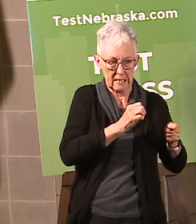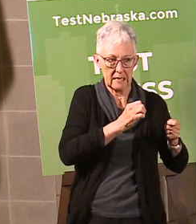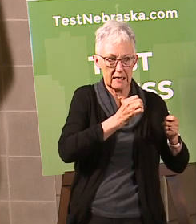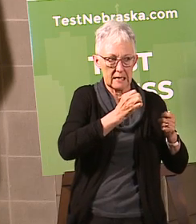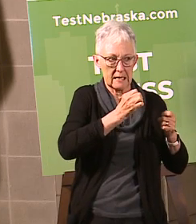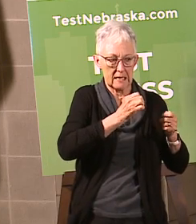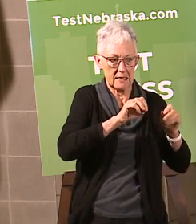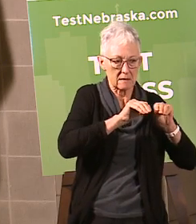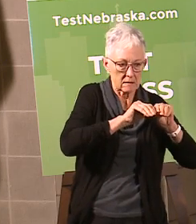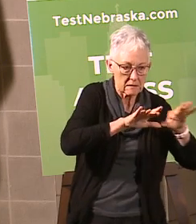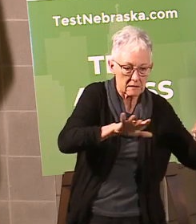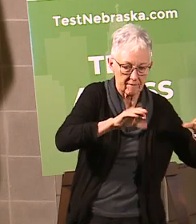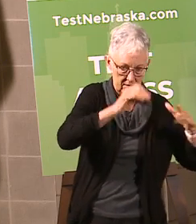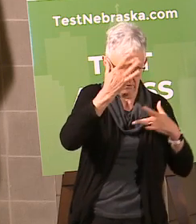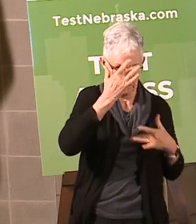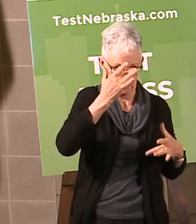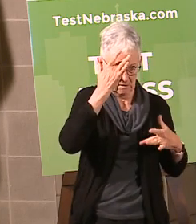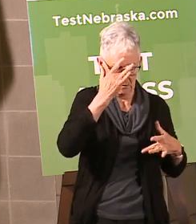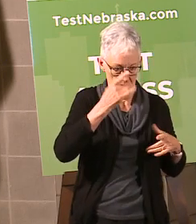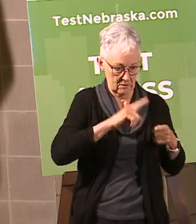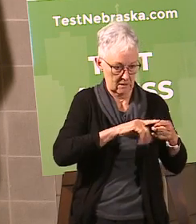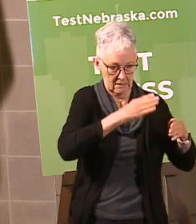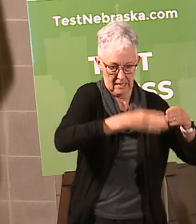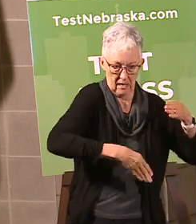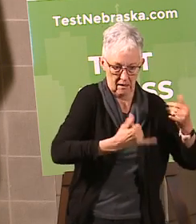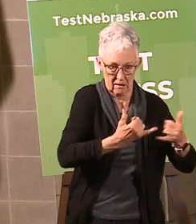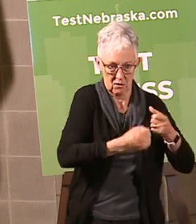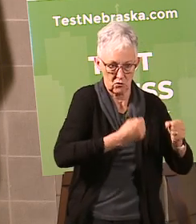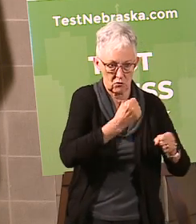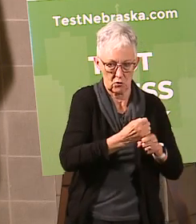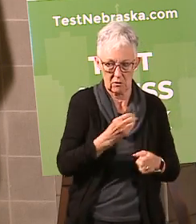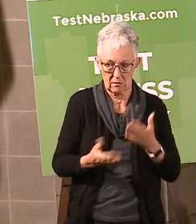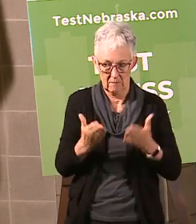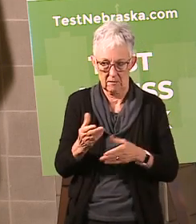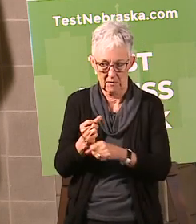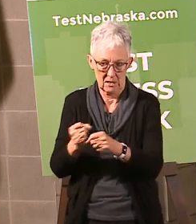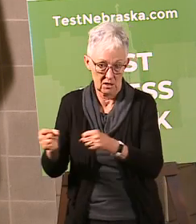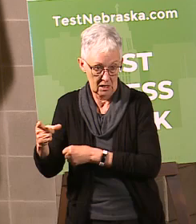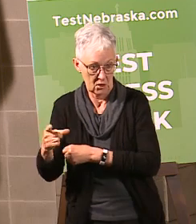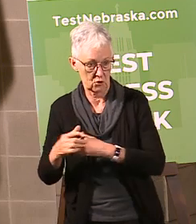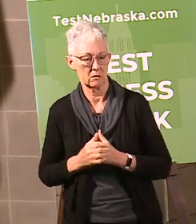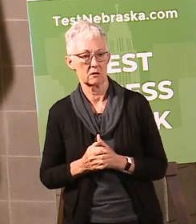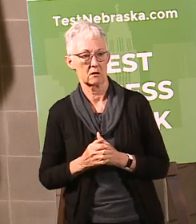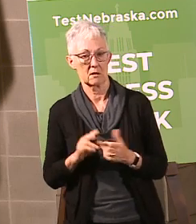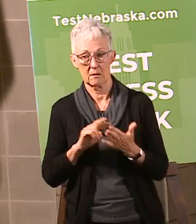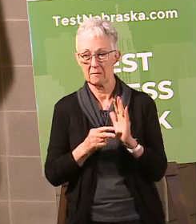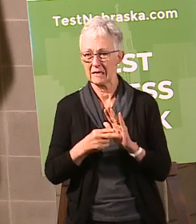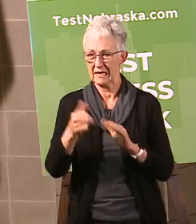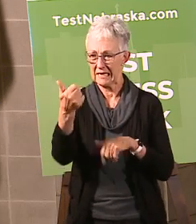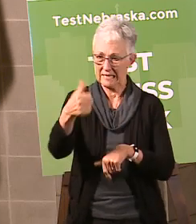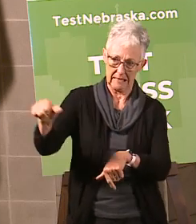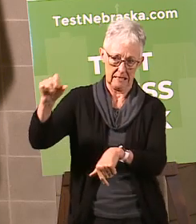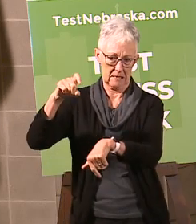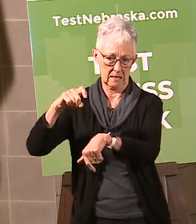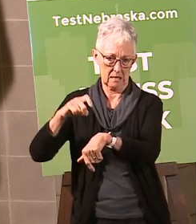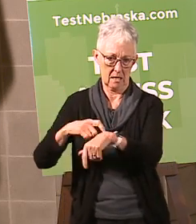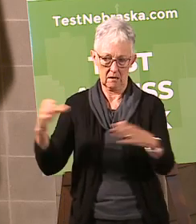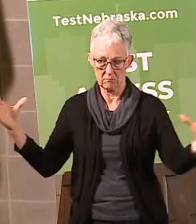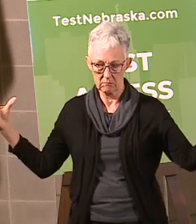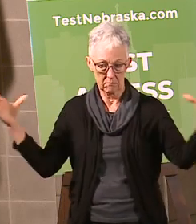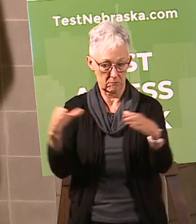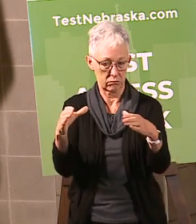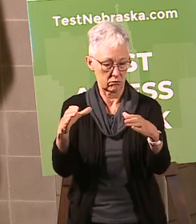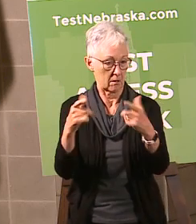at least till the end of the year, if not into next year. And that means gatherings of large groups of people are going to be restricted in some